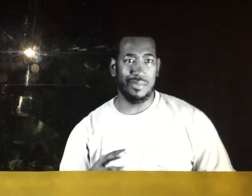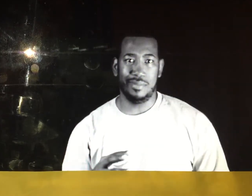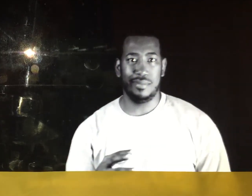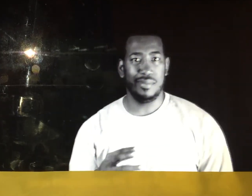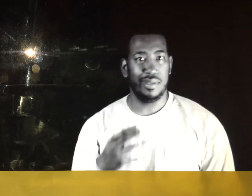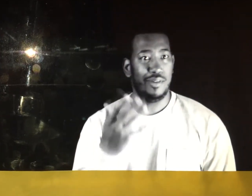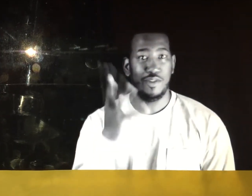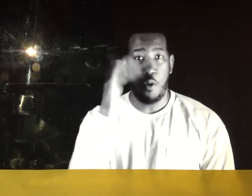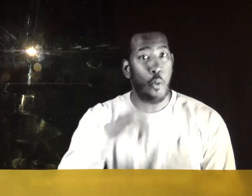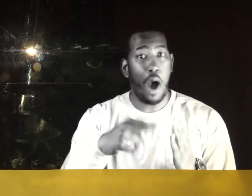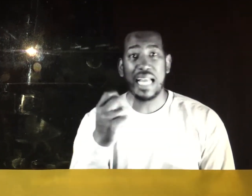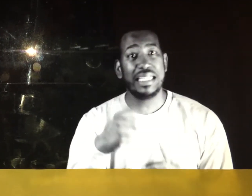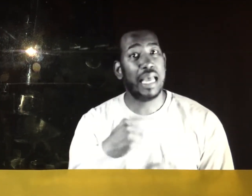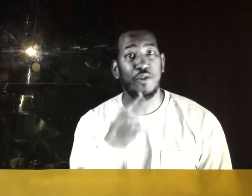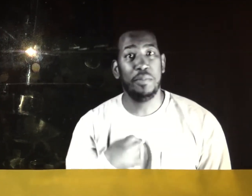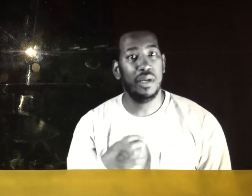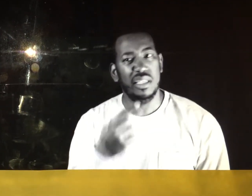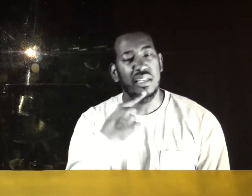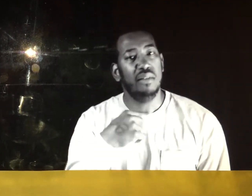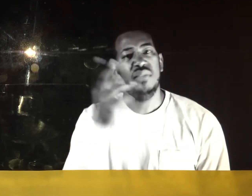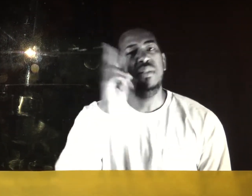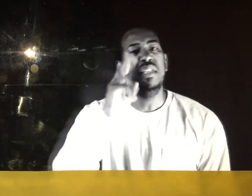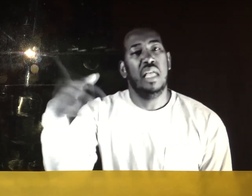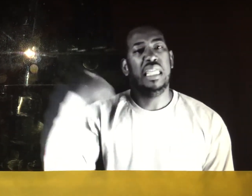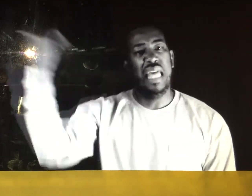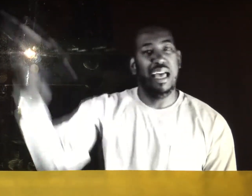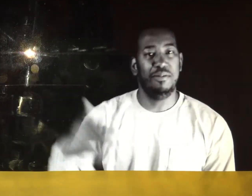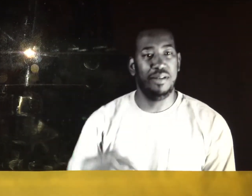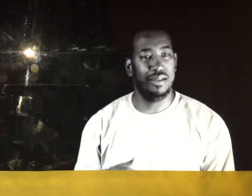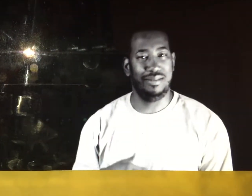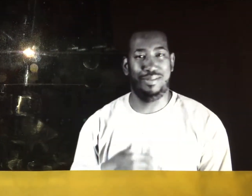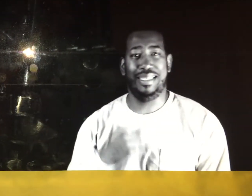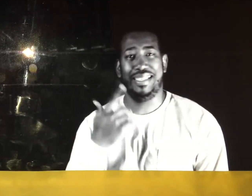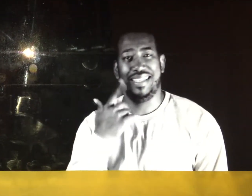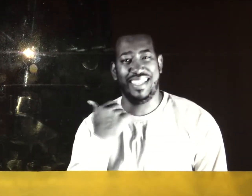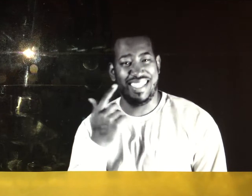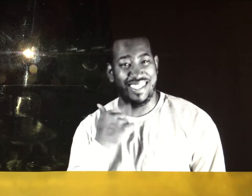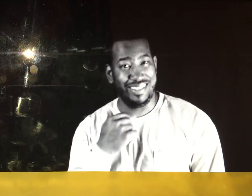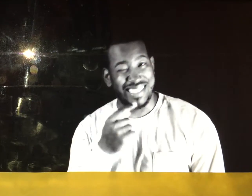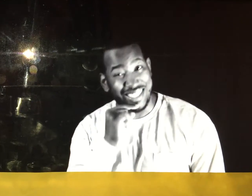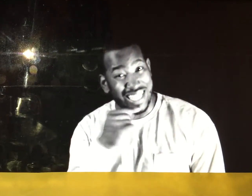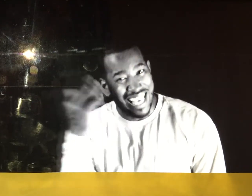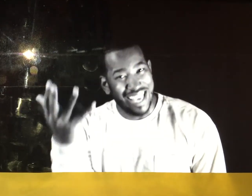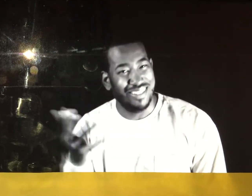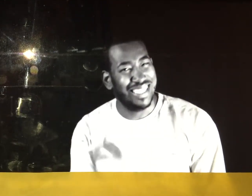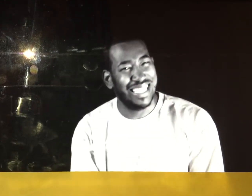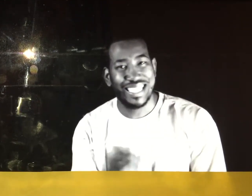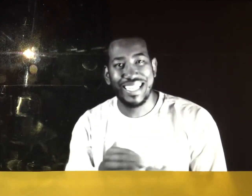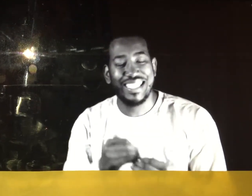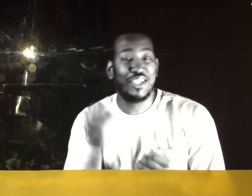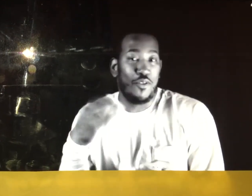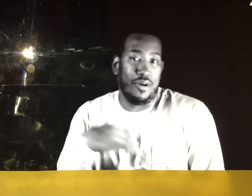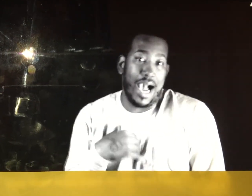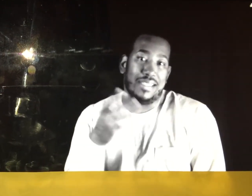All of a sudden they passed the ball to me, but really hard at my chest. And they told me, "You need to leave." Seriously,